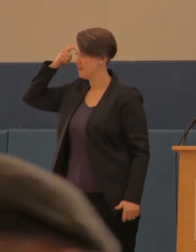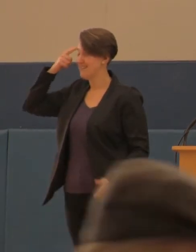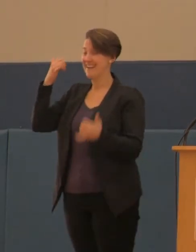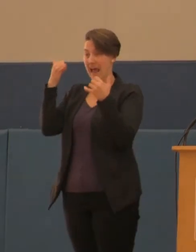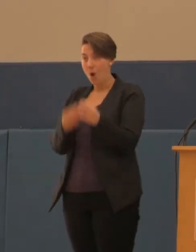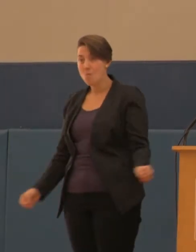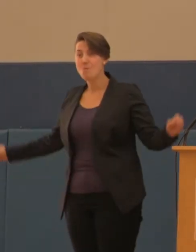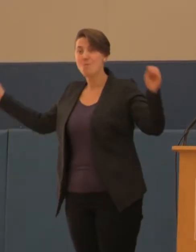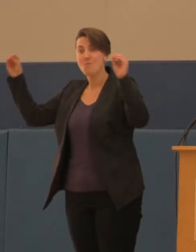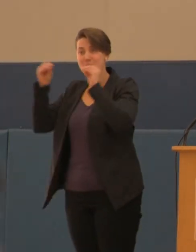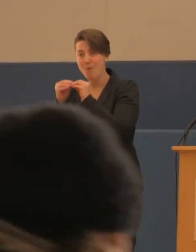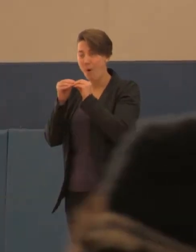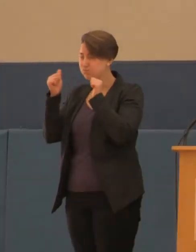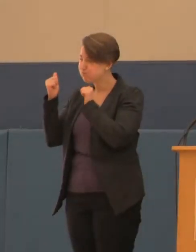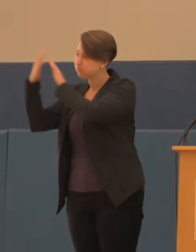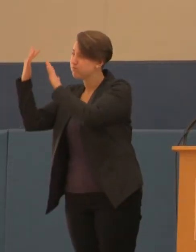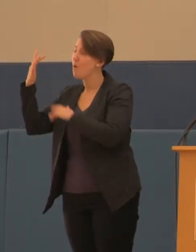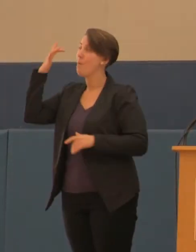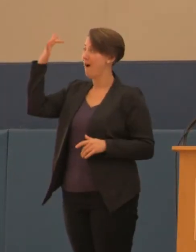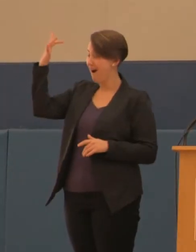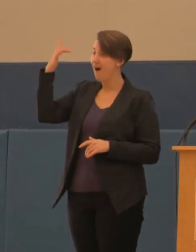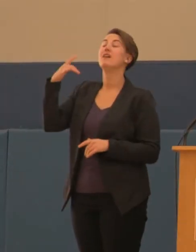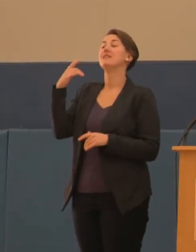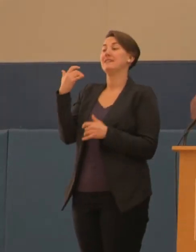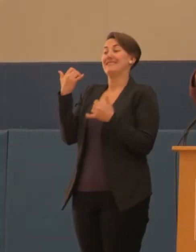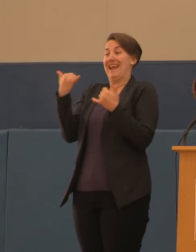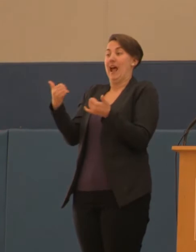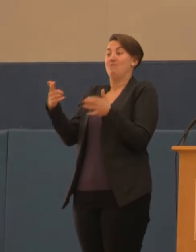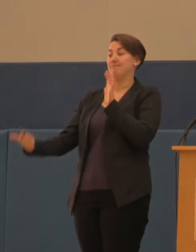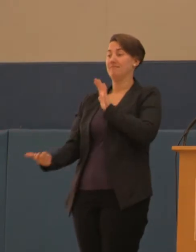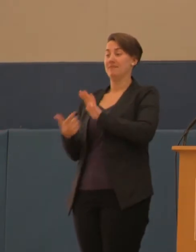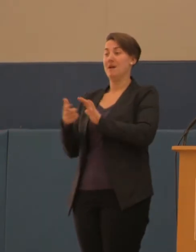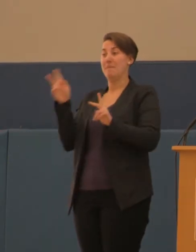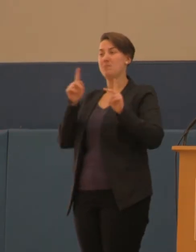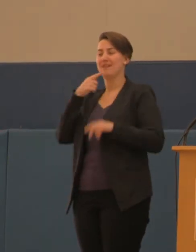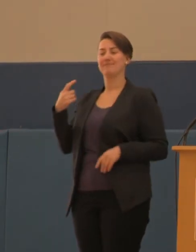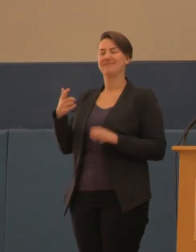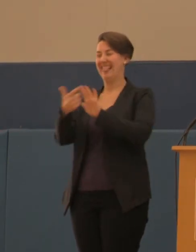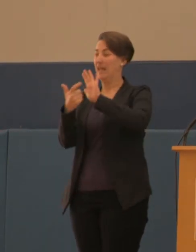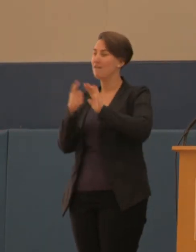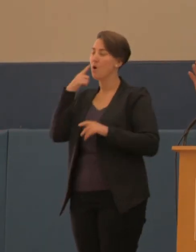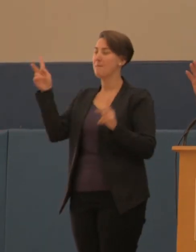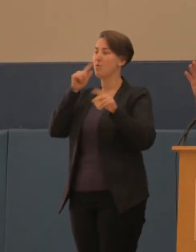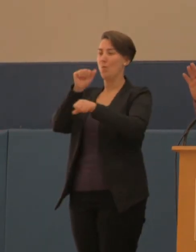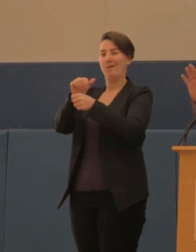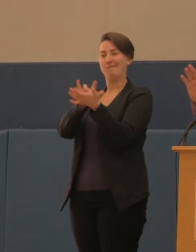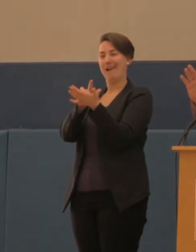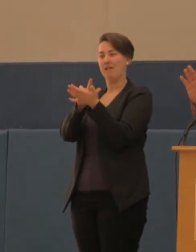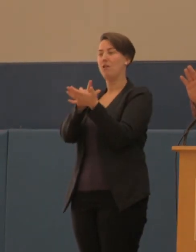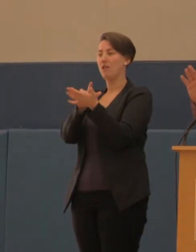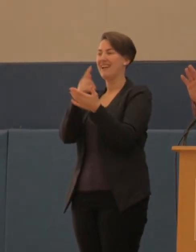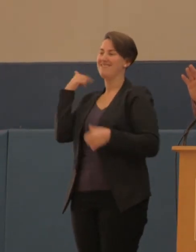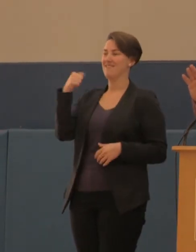now because it is becoming illegal for medical personnel to deny us treatment because of their religious